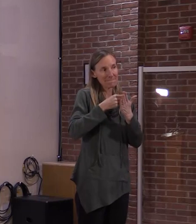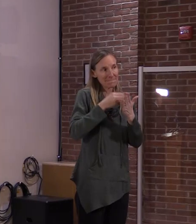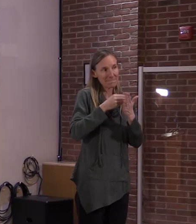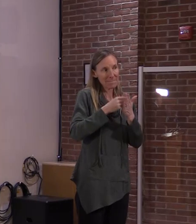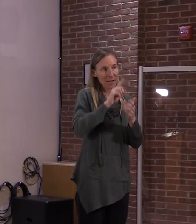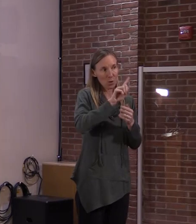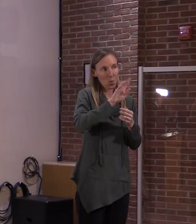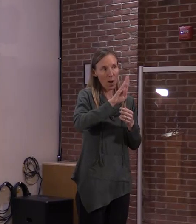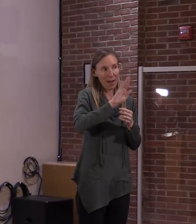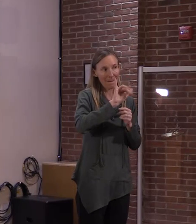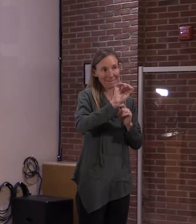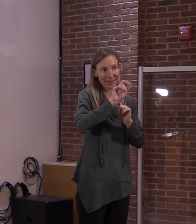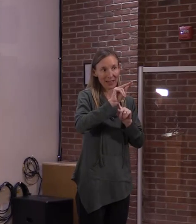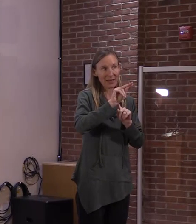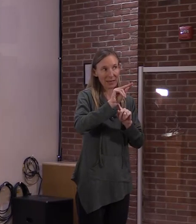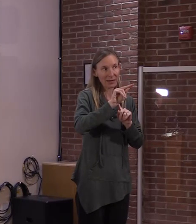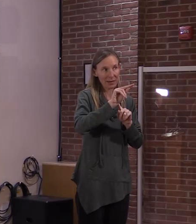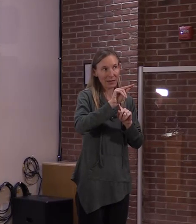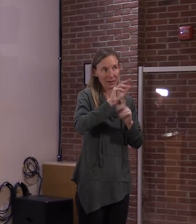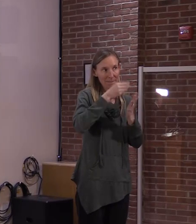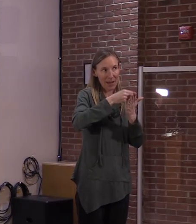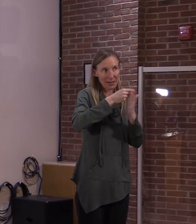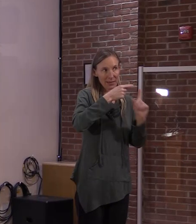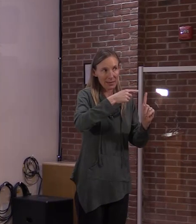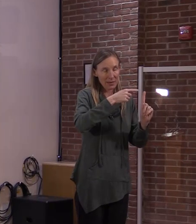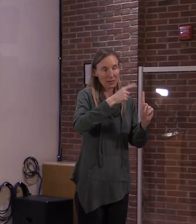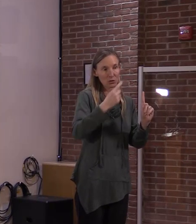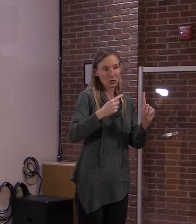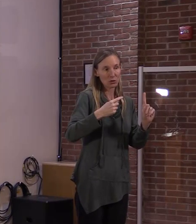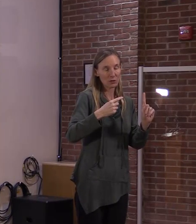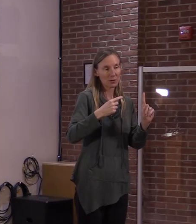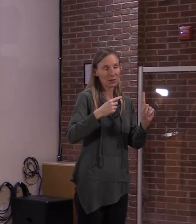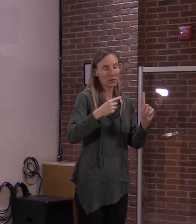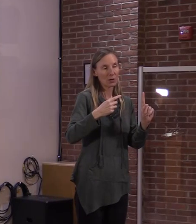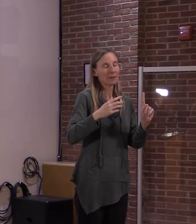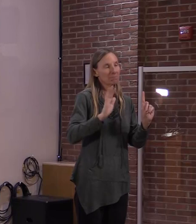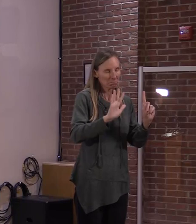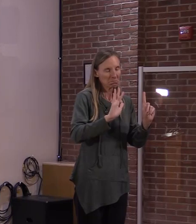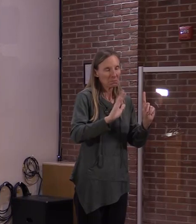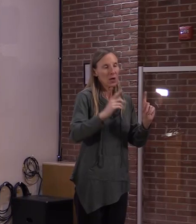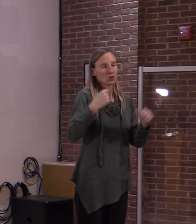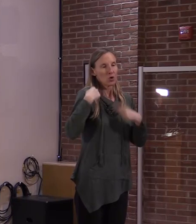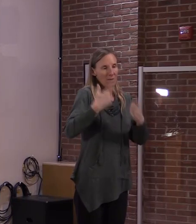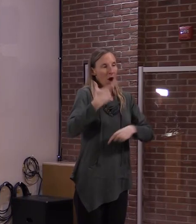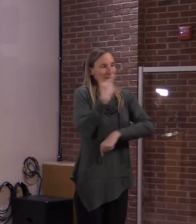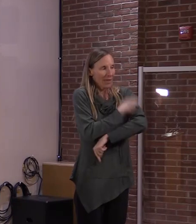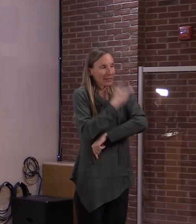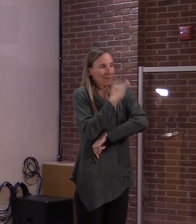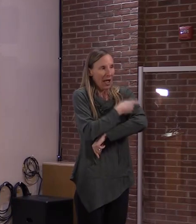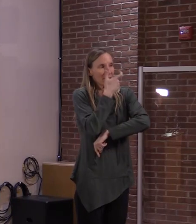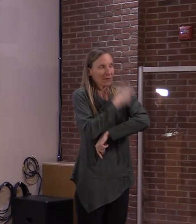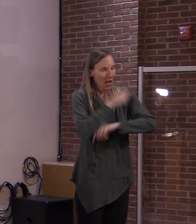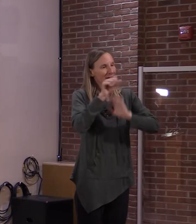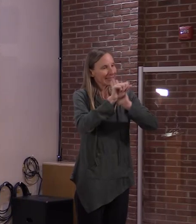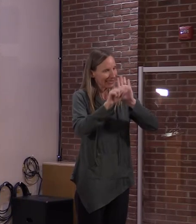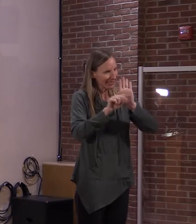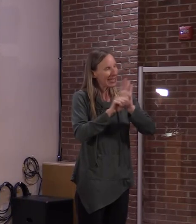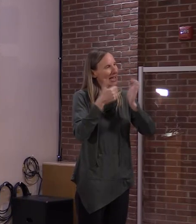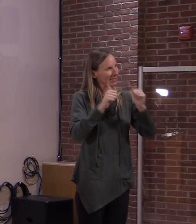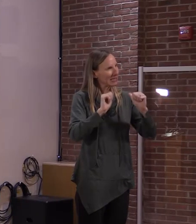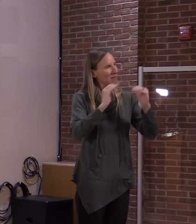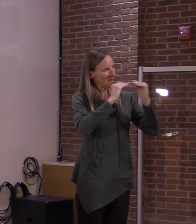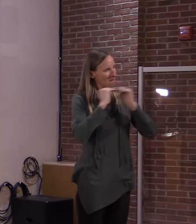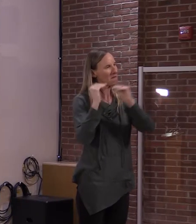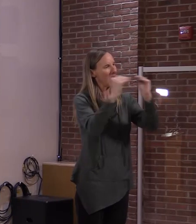distributed around the state. So far, in terms of vaccination, the state's made a concerted effort to distribute vaccines on an equitable